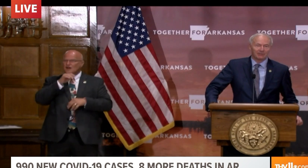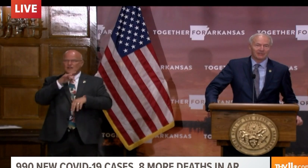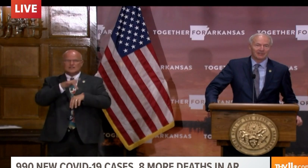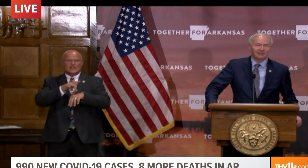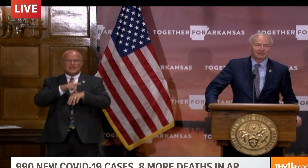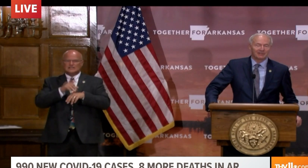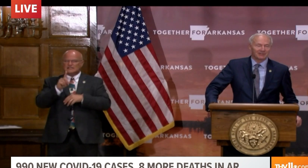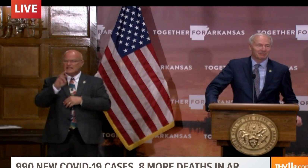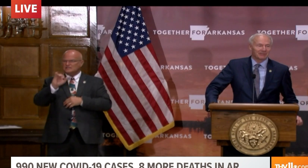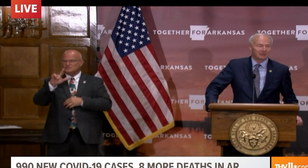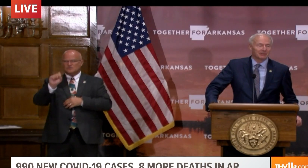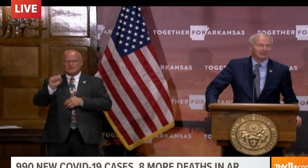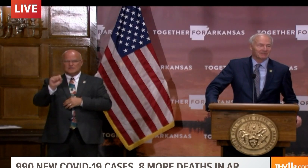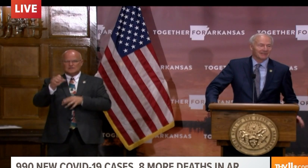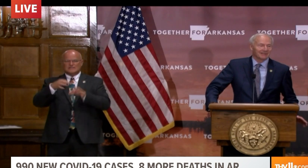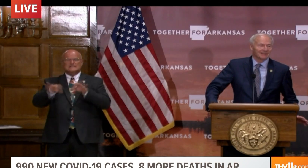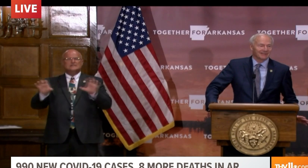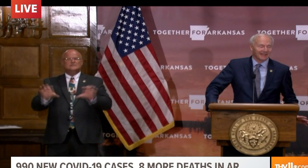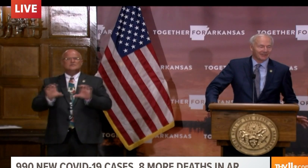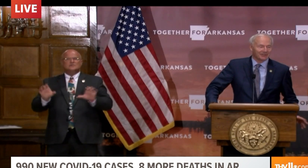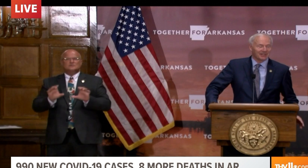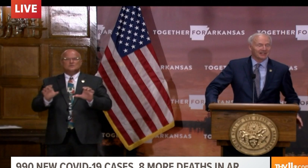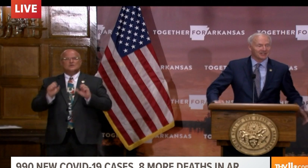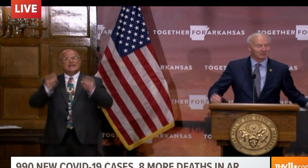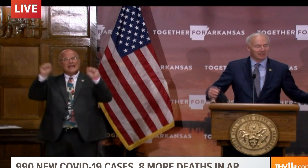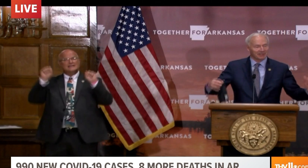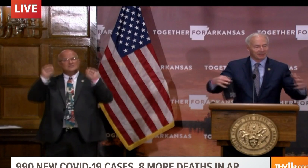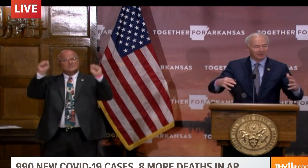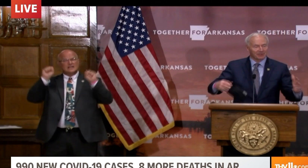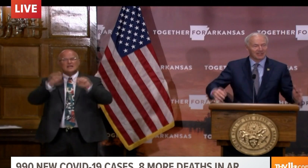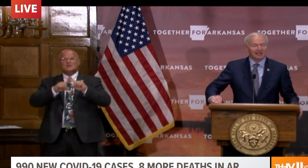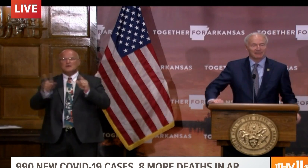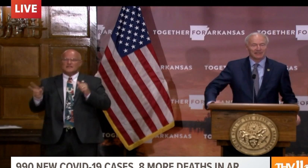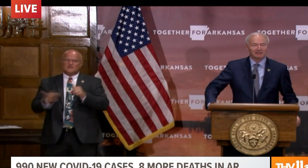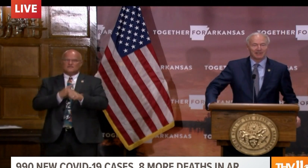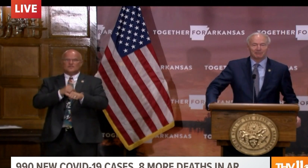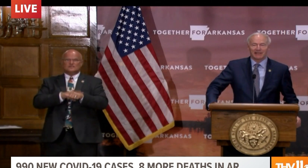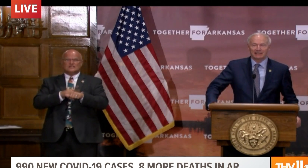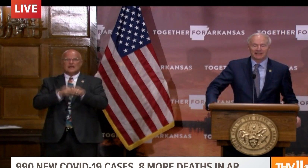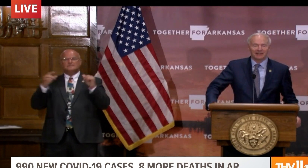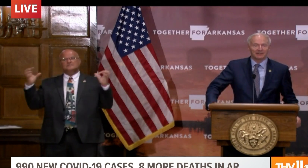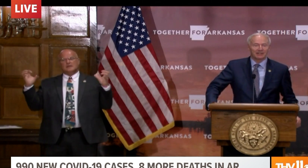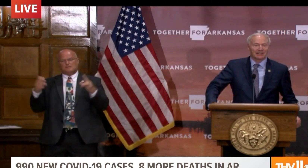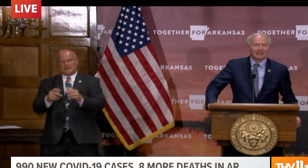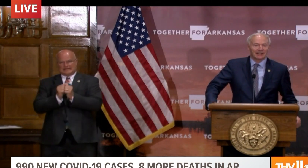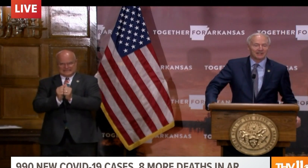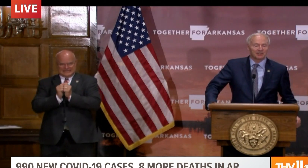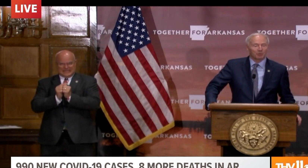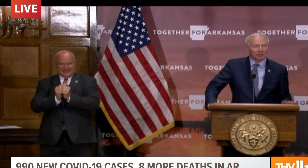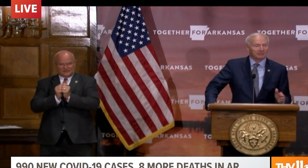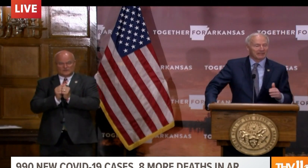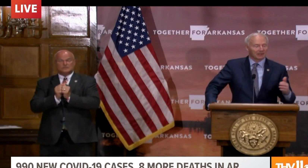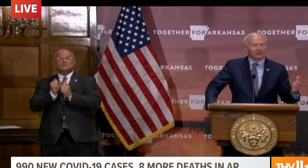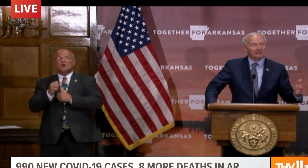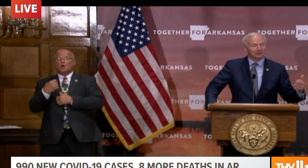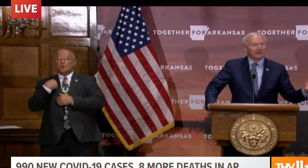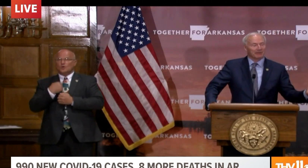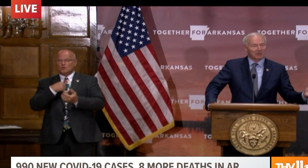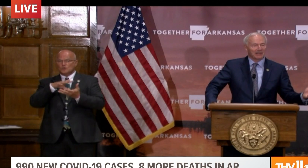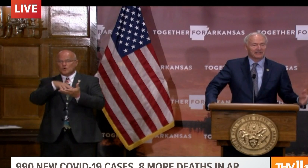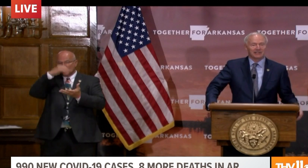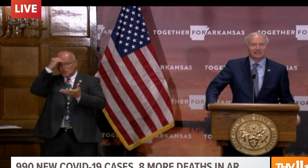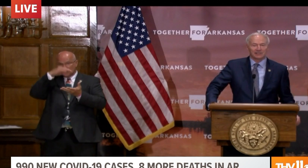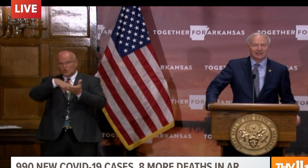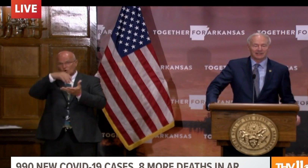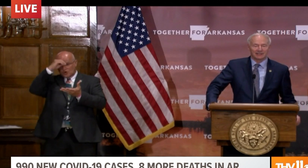contact drills. They're simply doing exercises, but it's the first time that they've come back together. And so we're going to be learning through